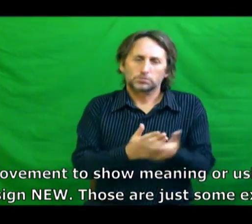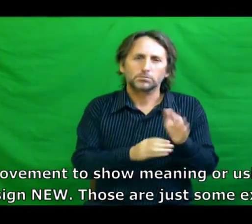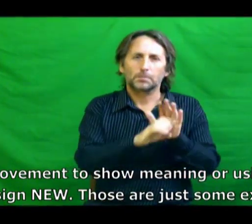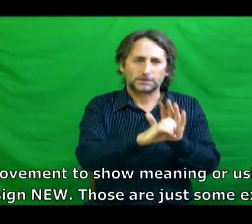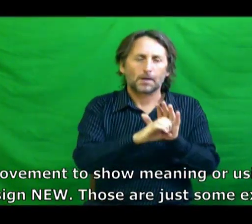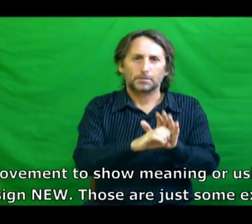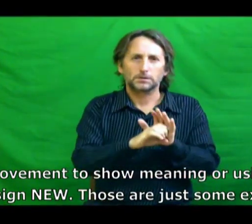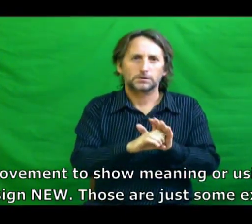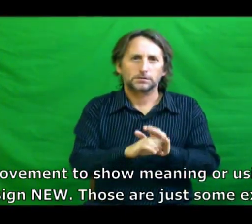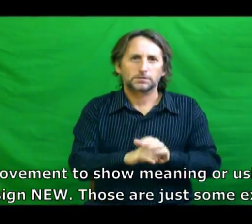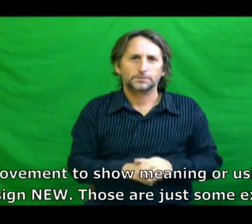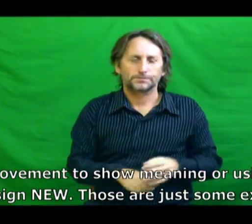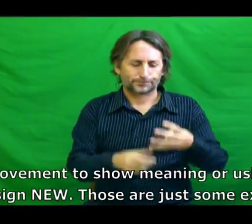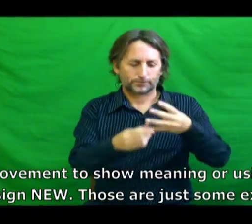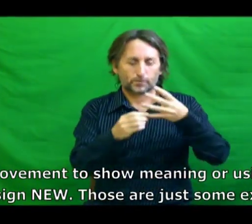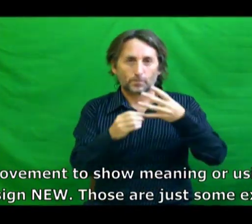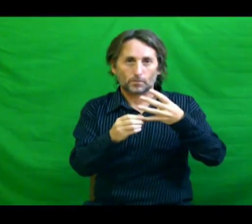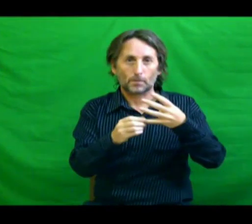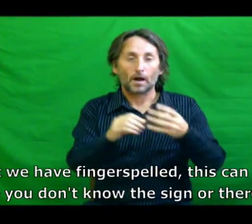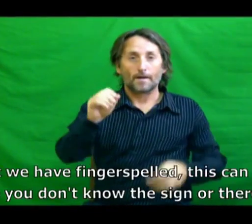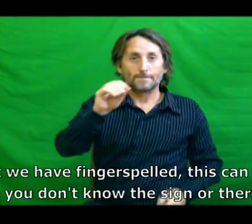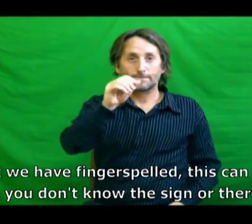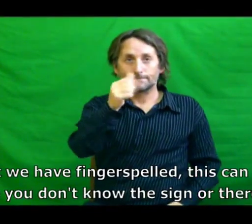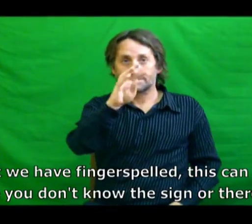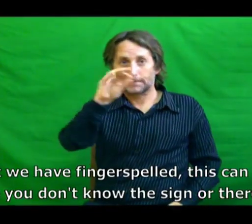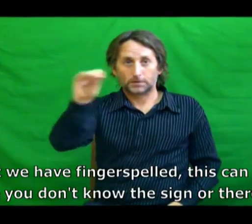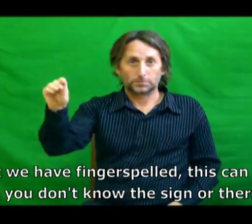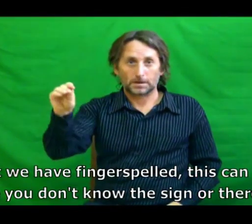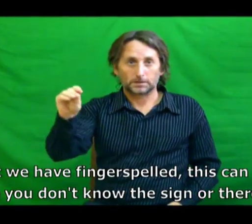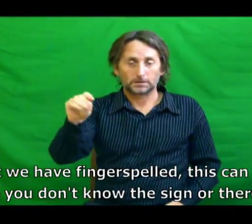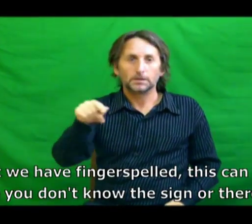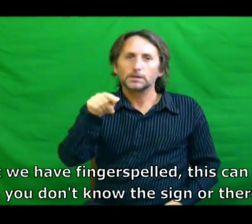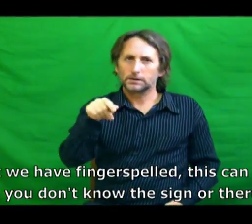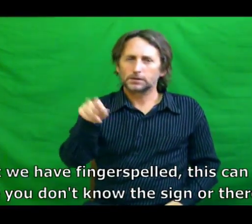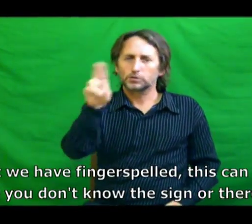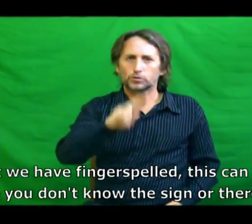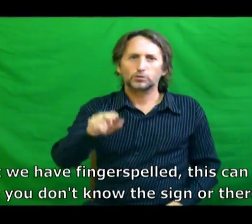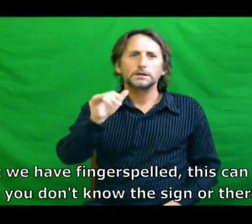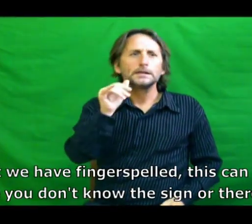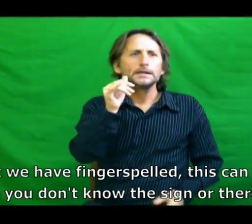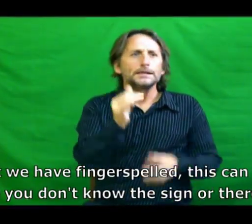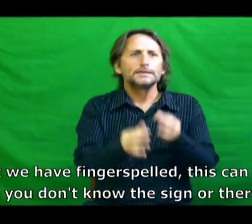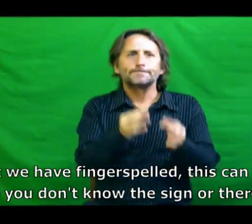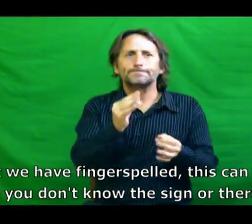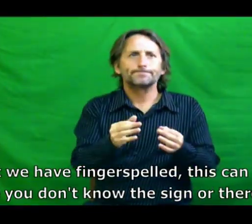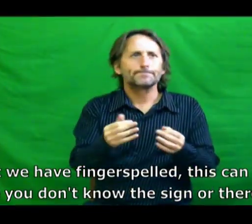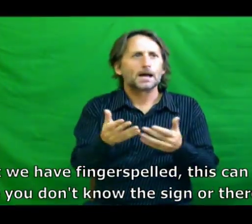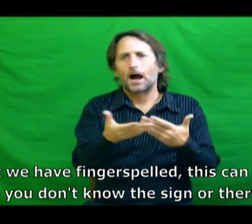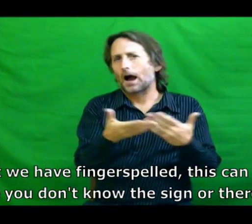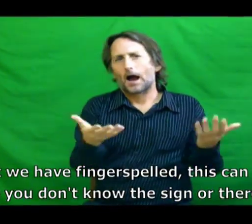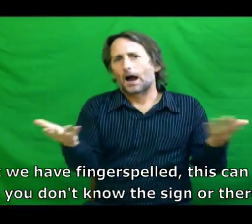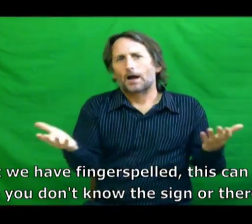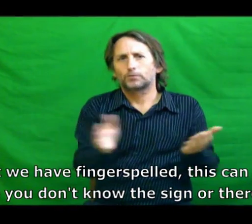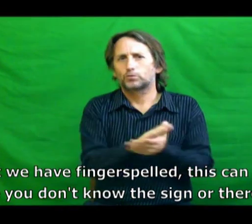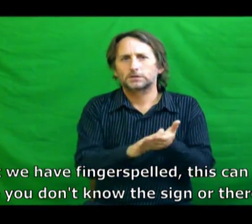sign new. Those are just some examples. Last, we have fingerspelled. This can be used where you don't know